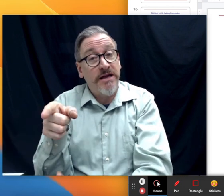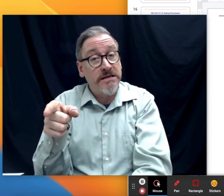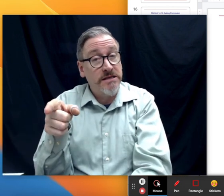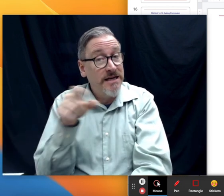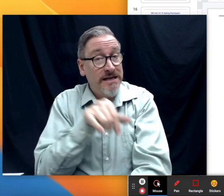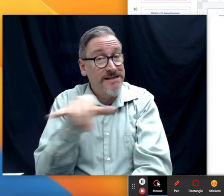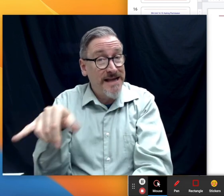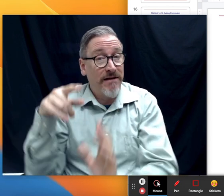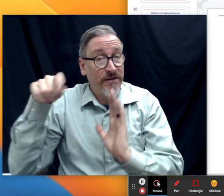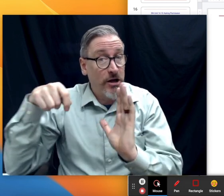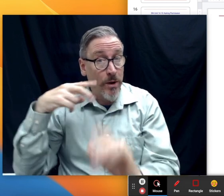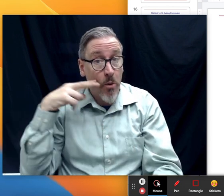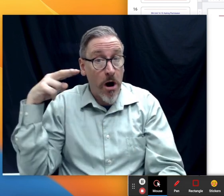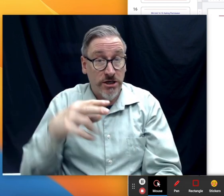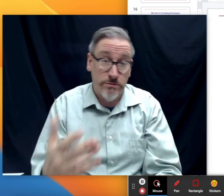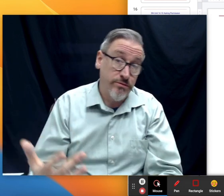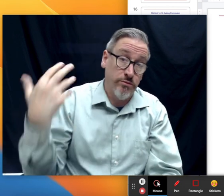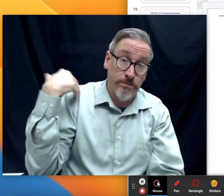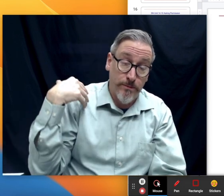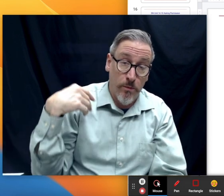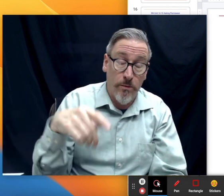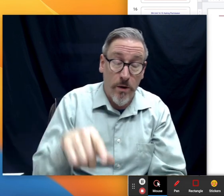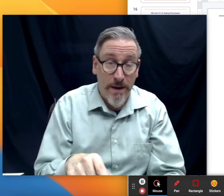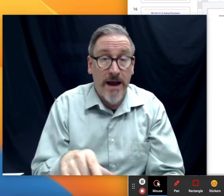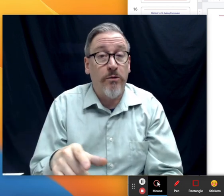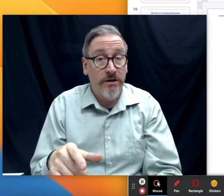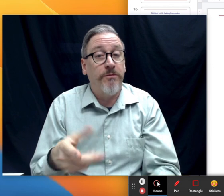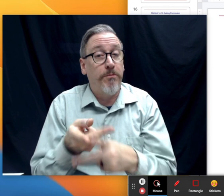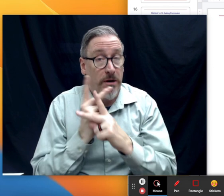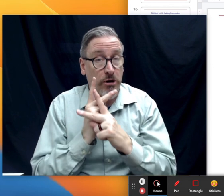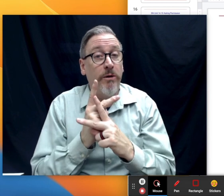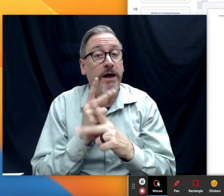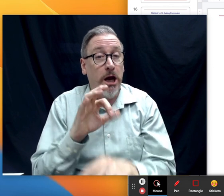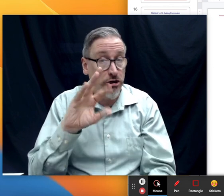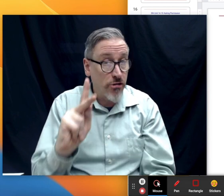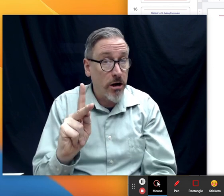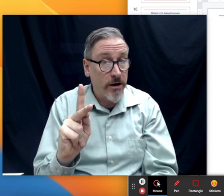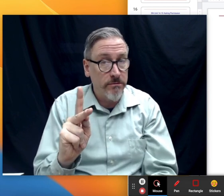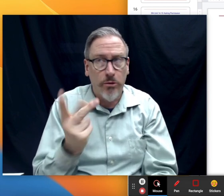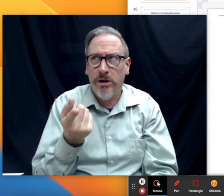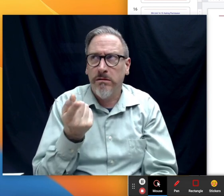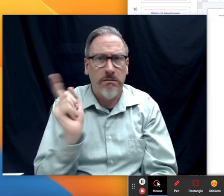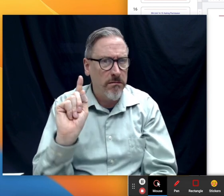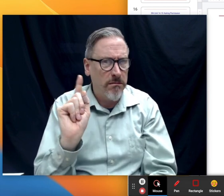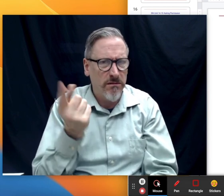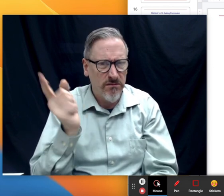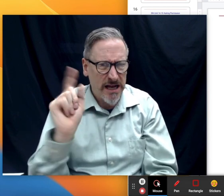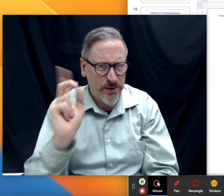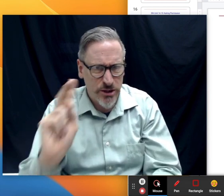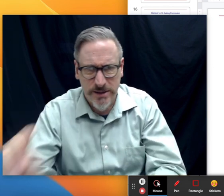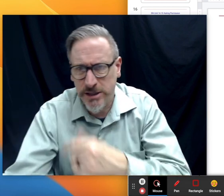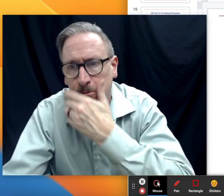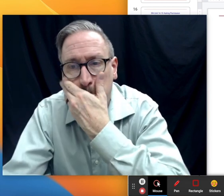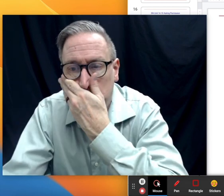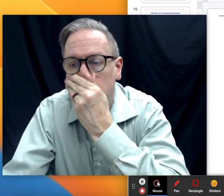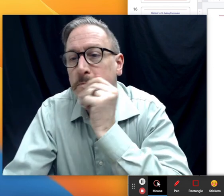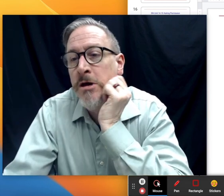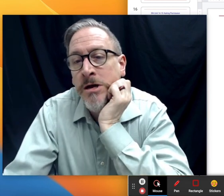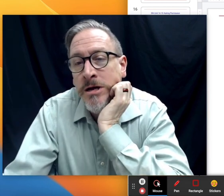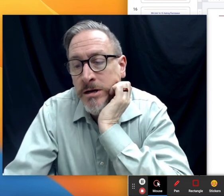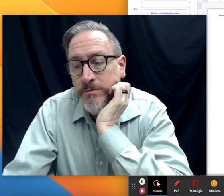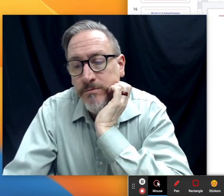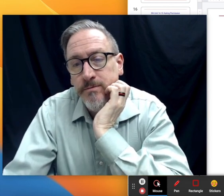Now, this is that video we watched way back with borrowing a truck, right? Well, last week, 2 weeks ago.